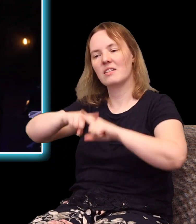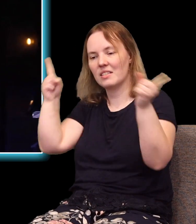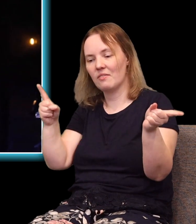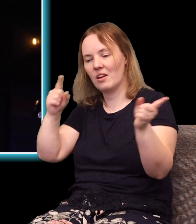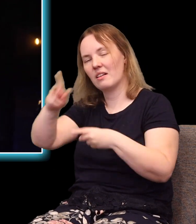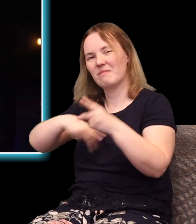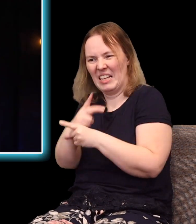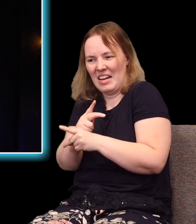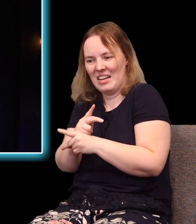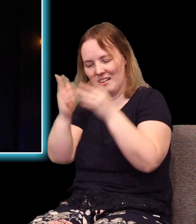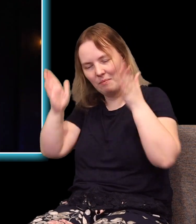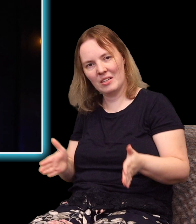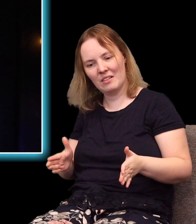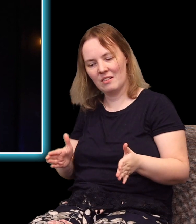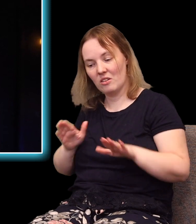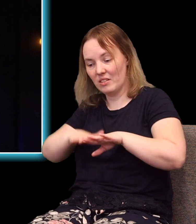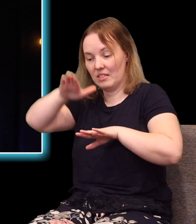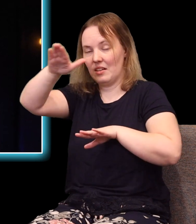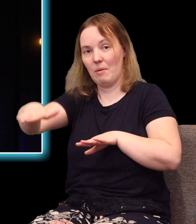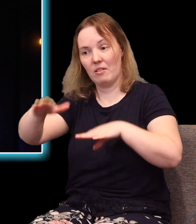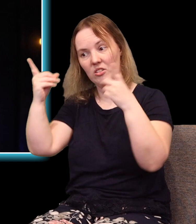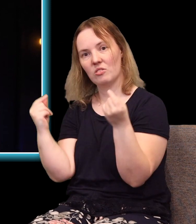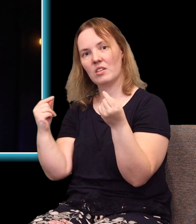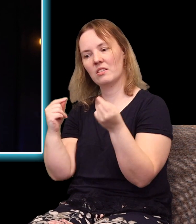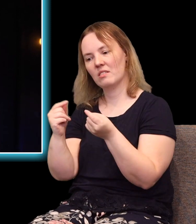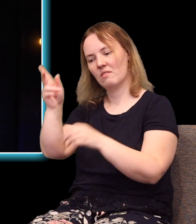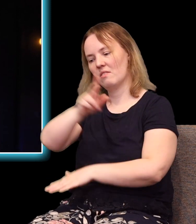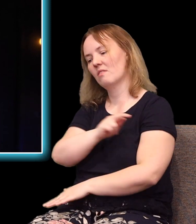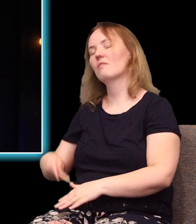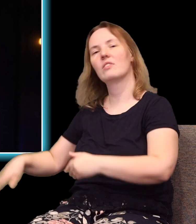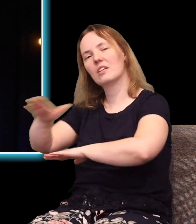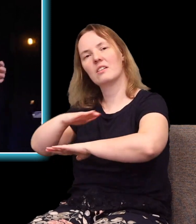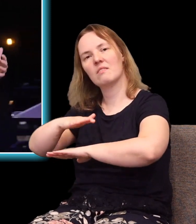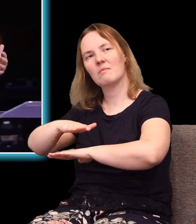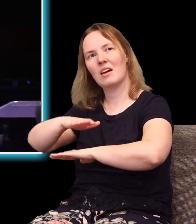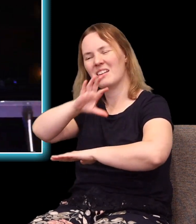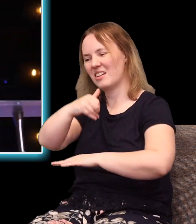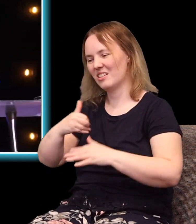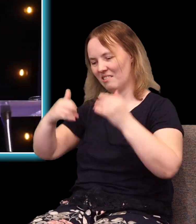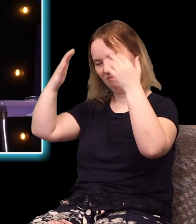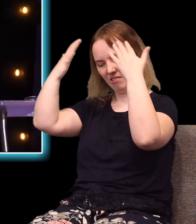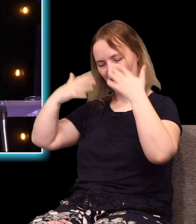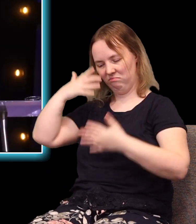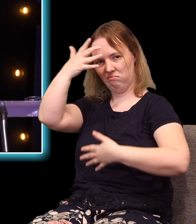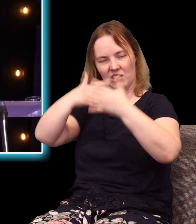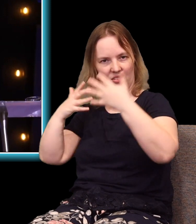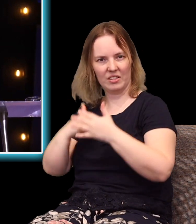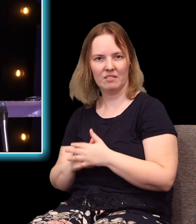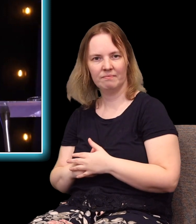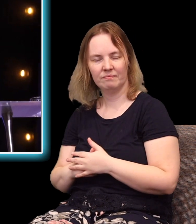being. He will get you to step out and do things for the kingdom. rather than just looking a certain. Does that make